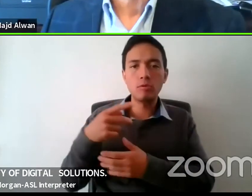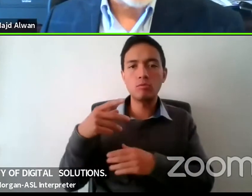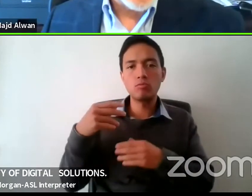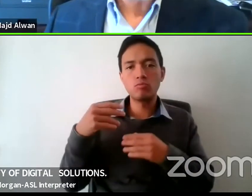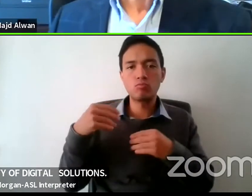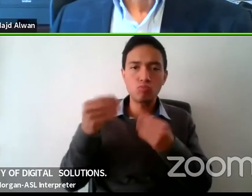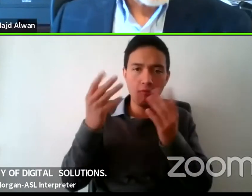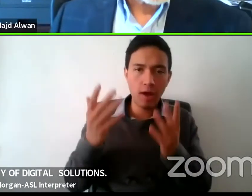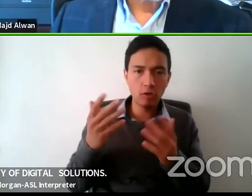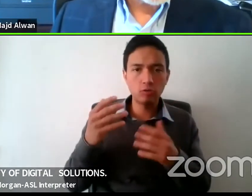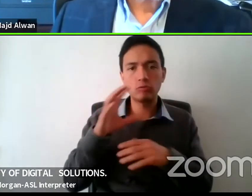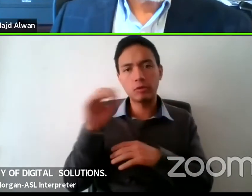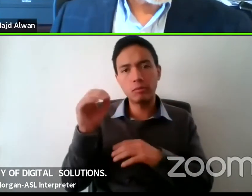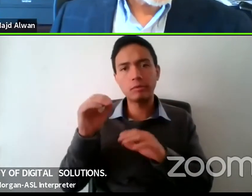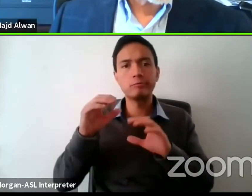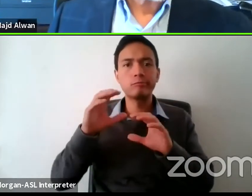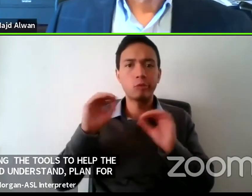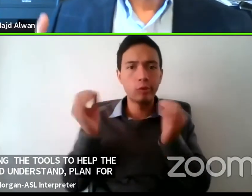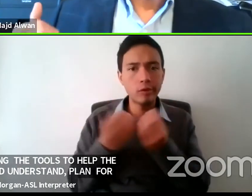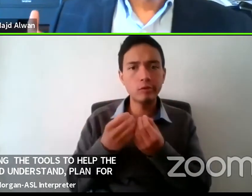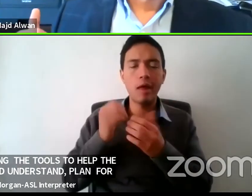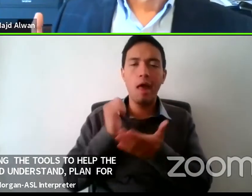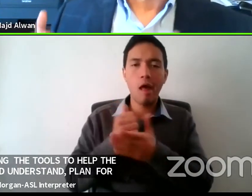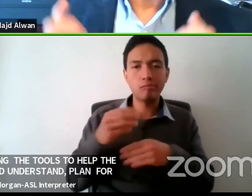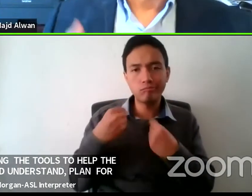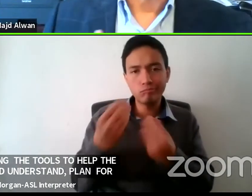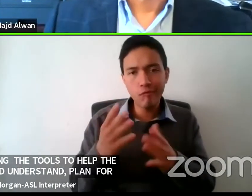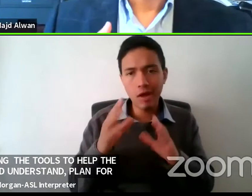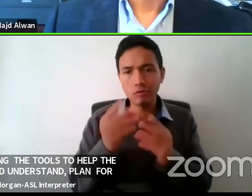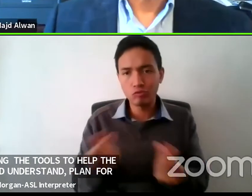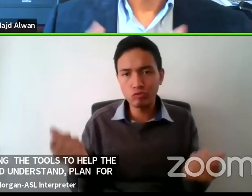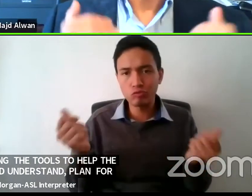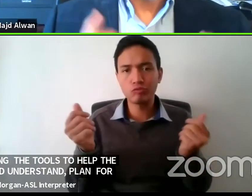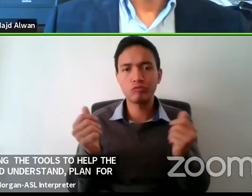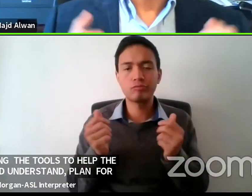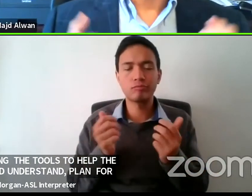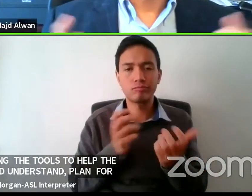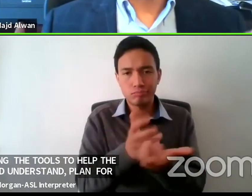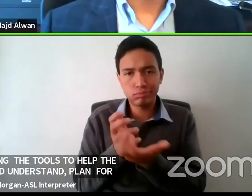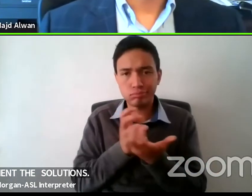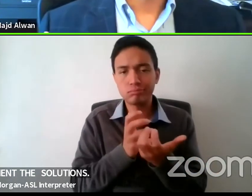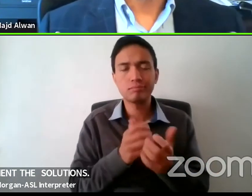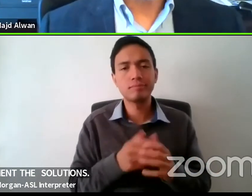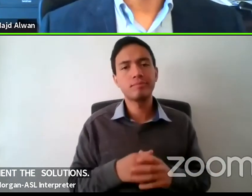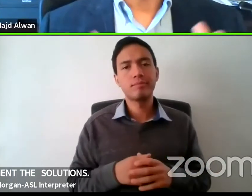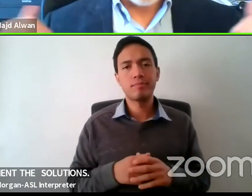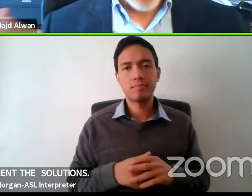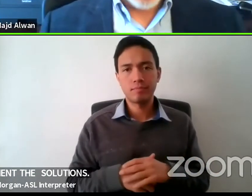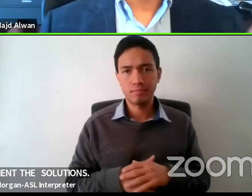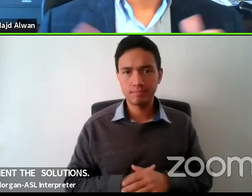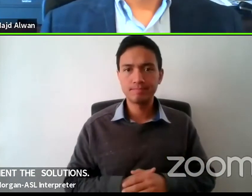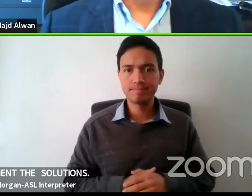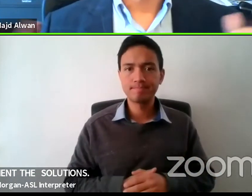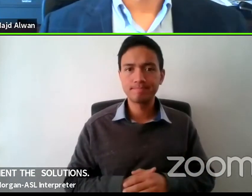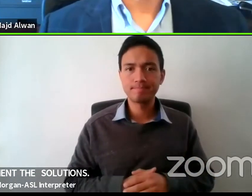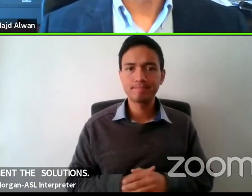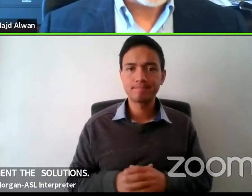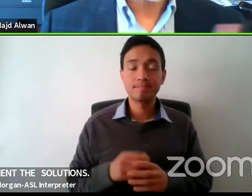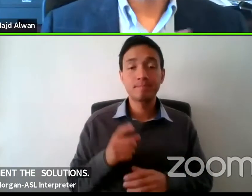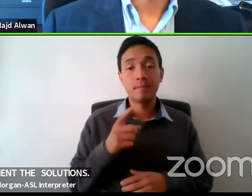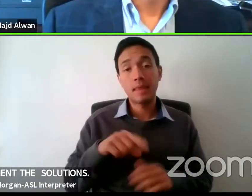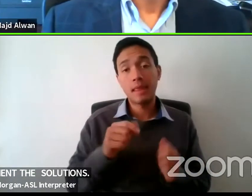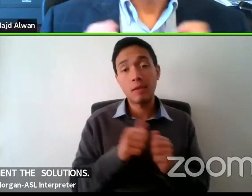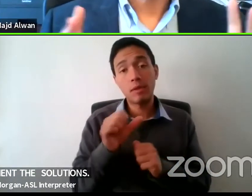select, and implement these solutions. And they are considered, they as well as other stakeholders